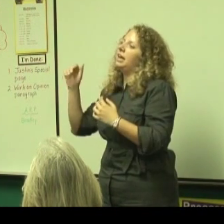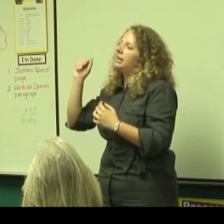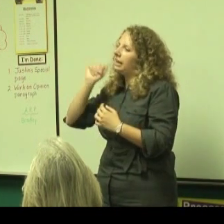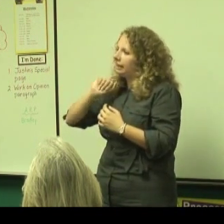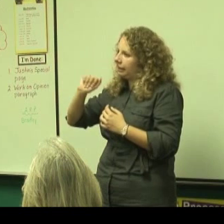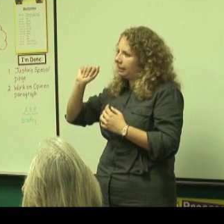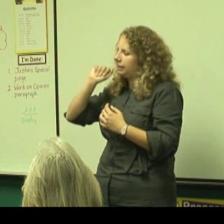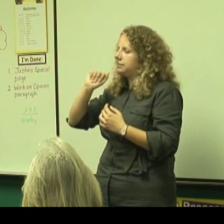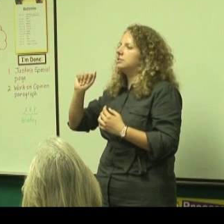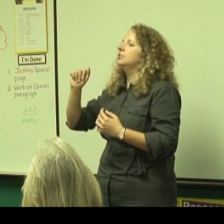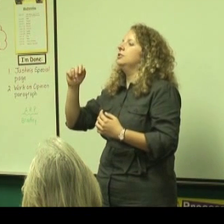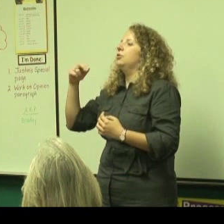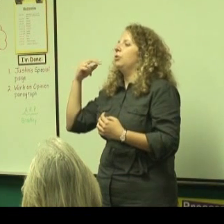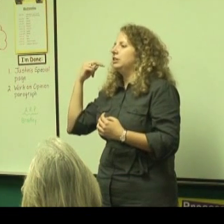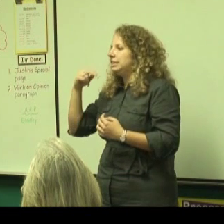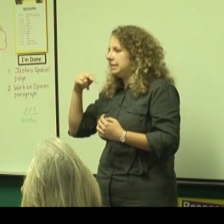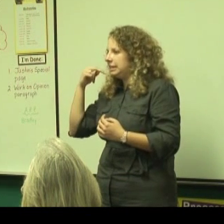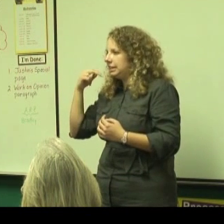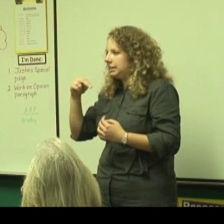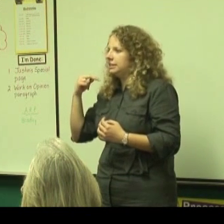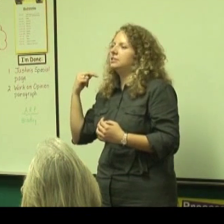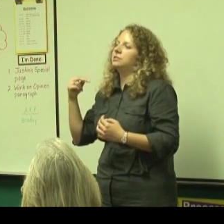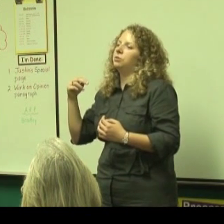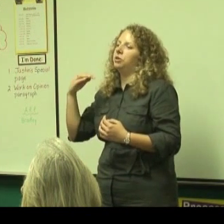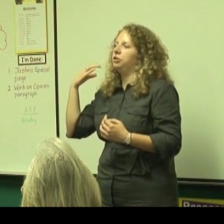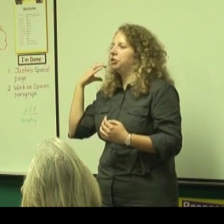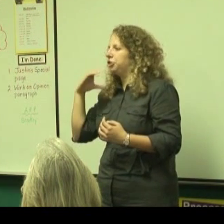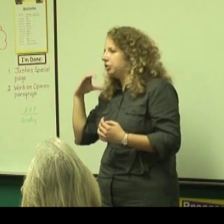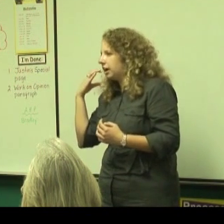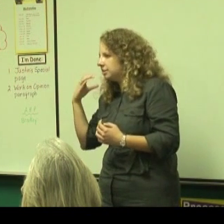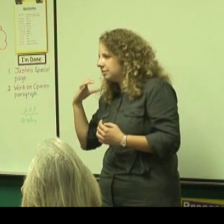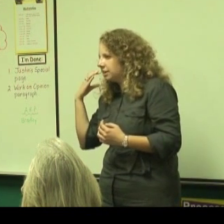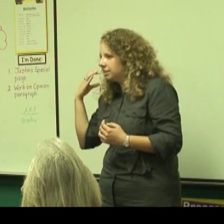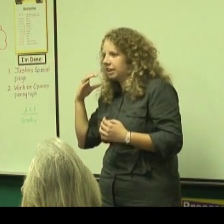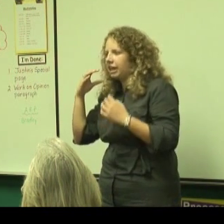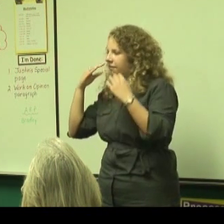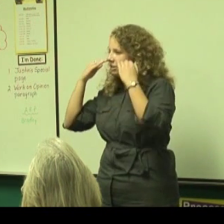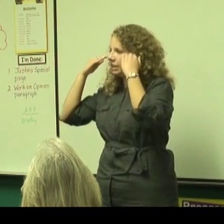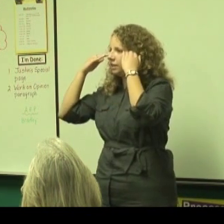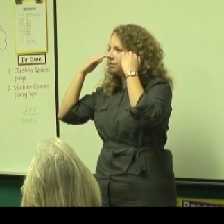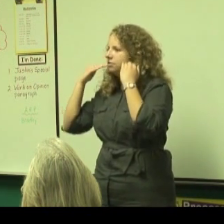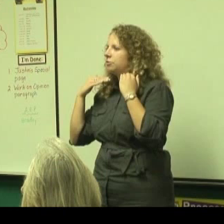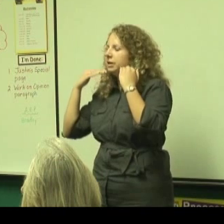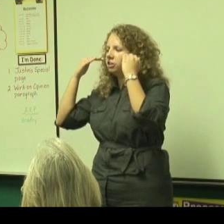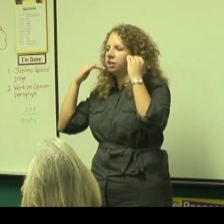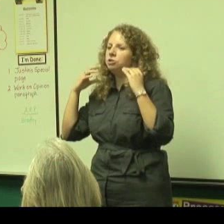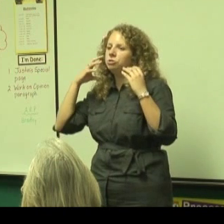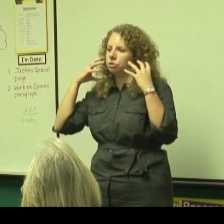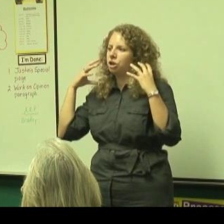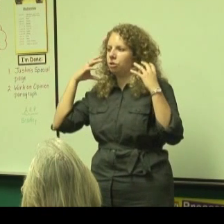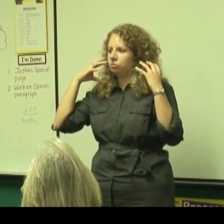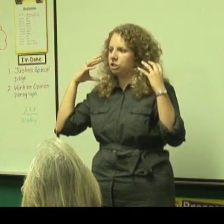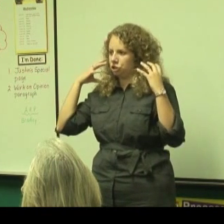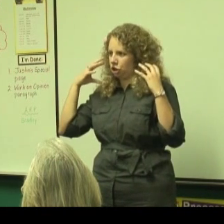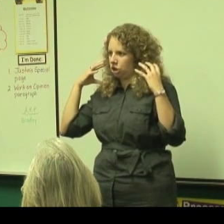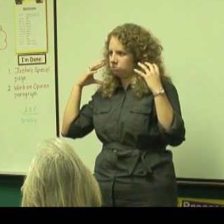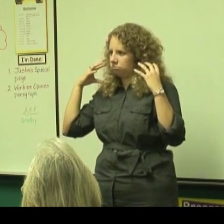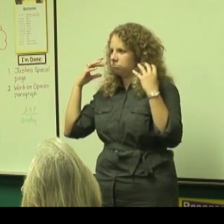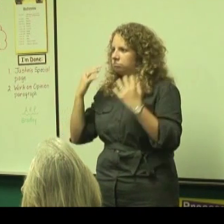like aunt, or niece, or girl cousin. Like everything from here down, you would know it's a girl. How did